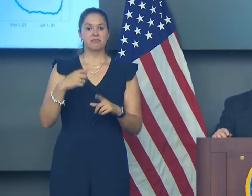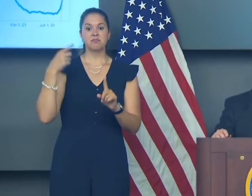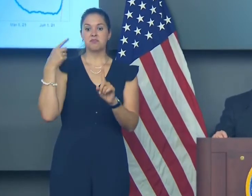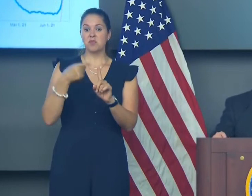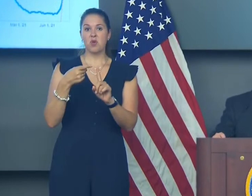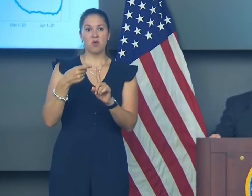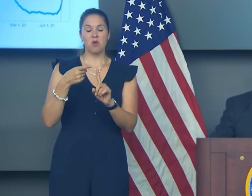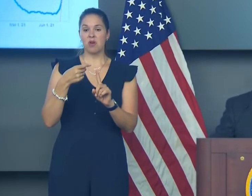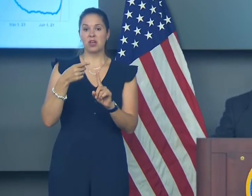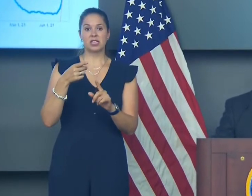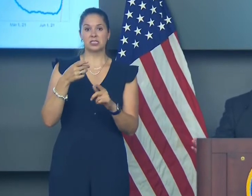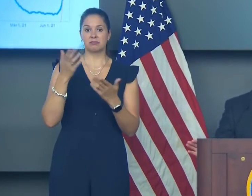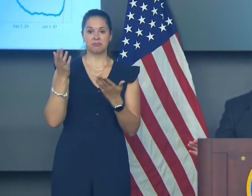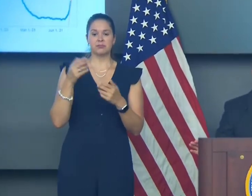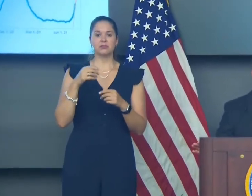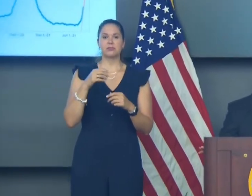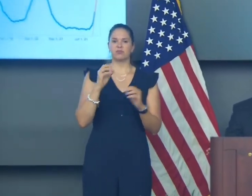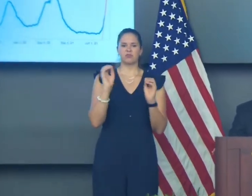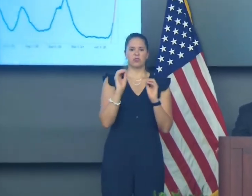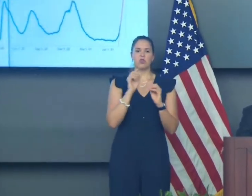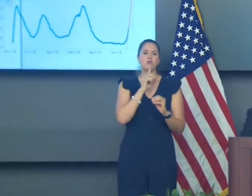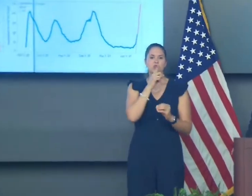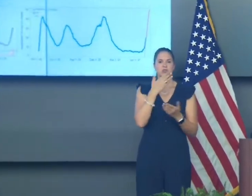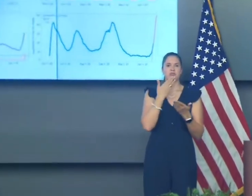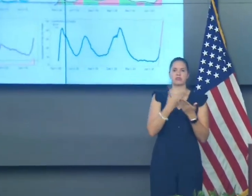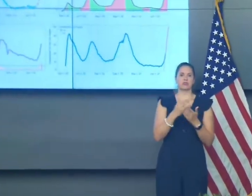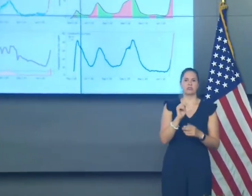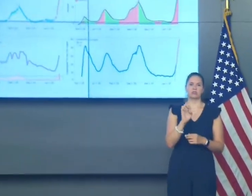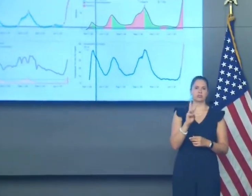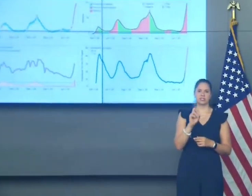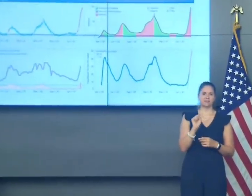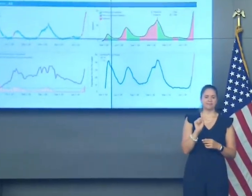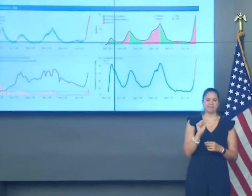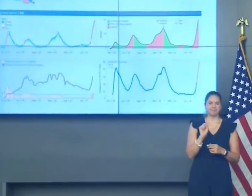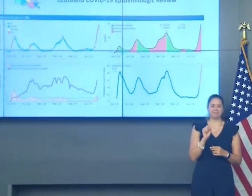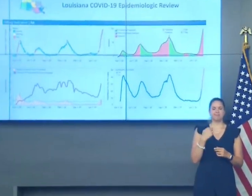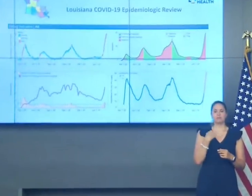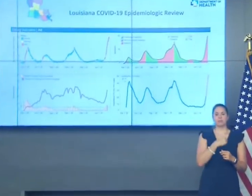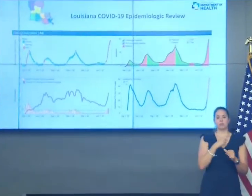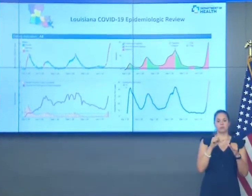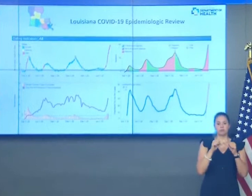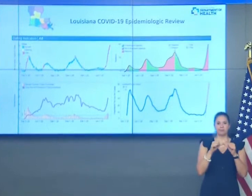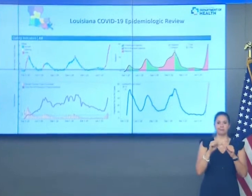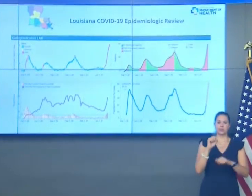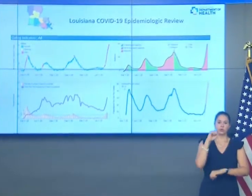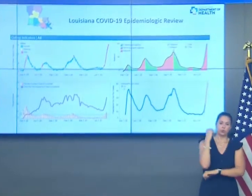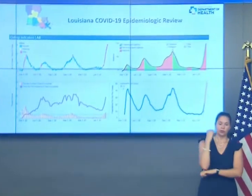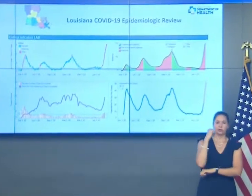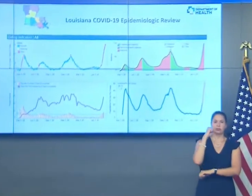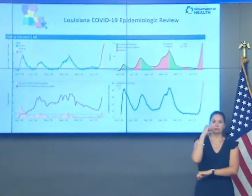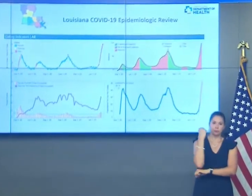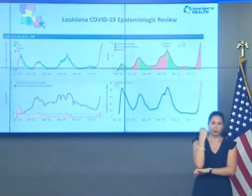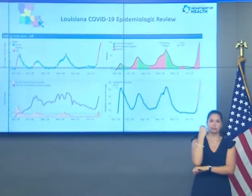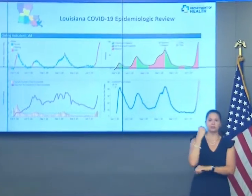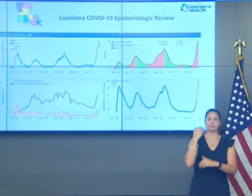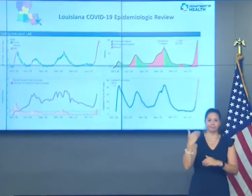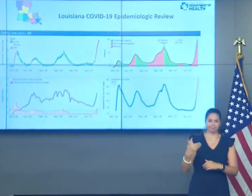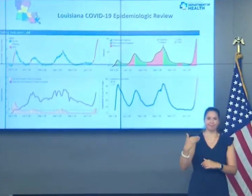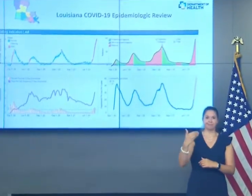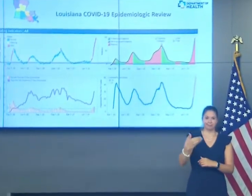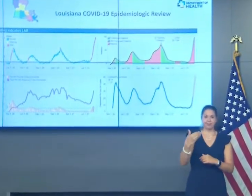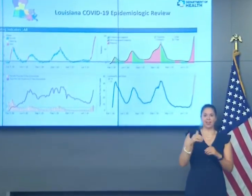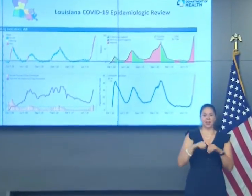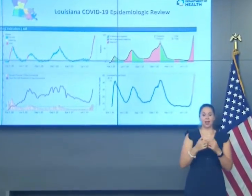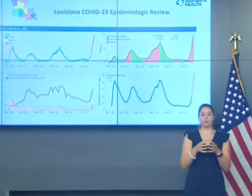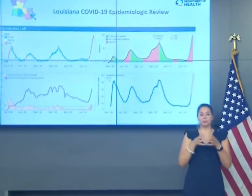up front here is that there's no real good news in here. We continue to set new records for the amount of COVID that